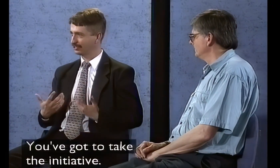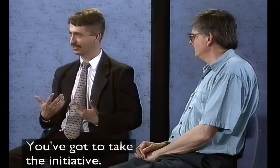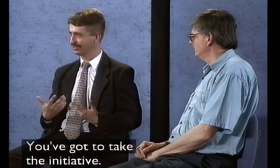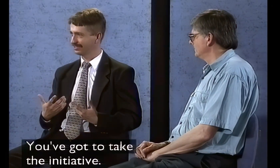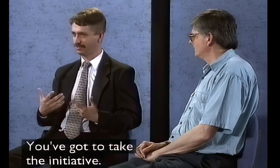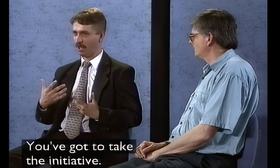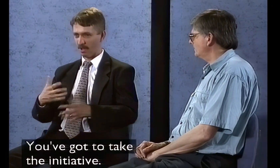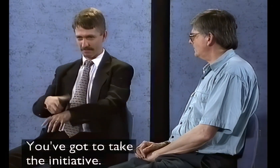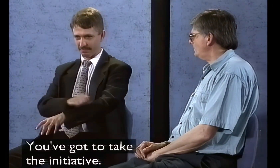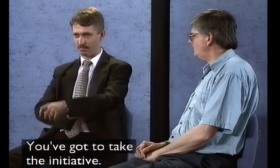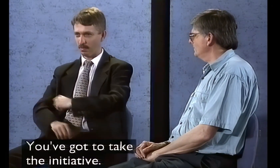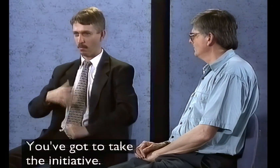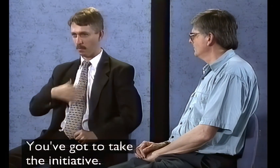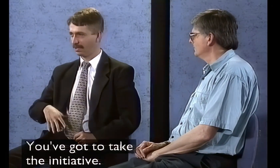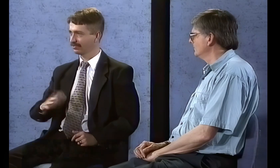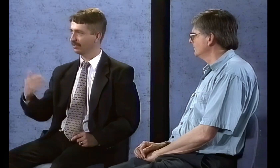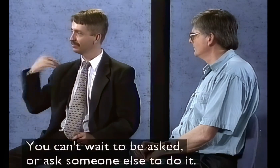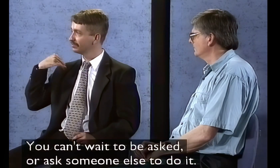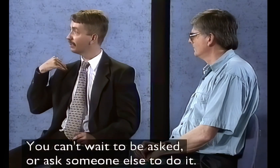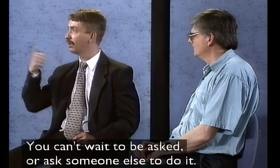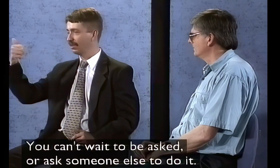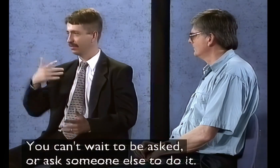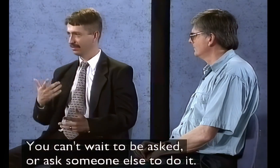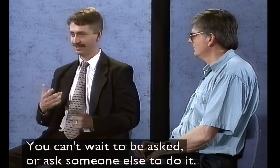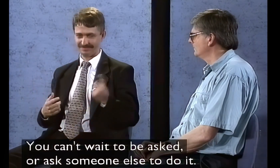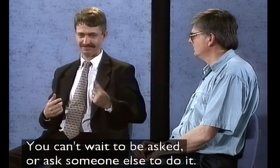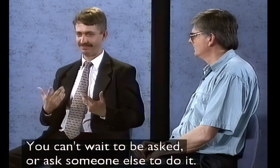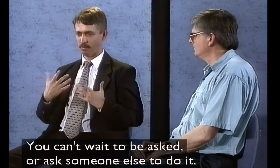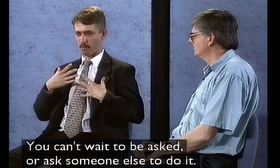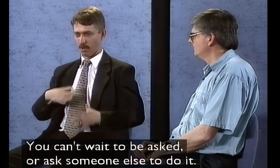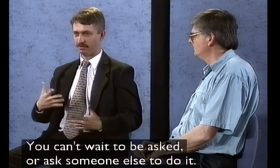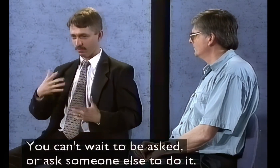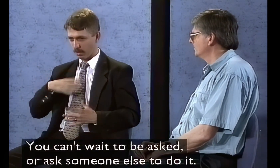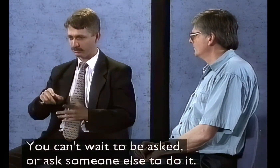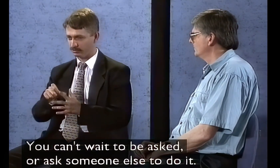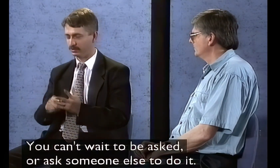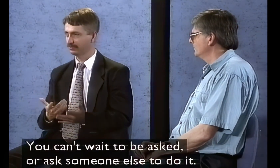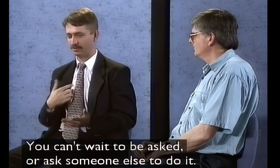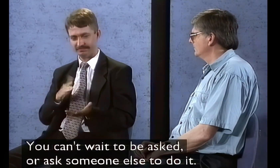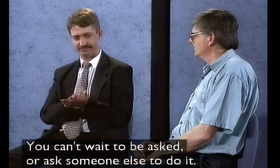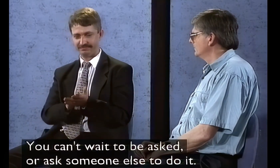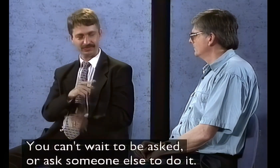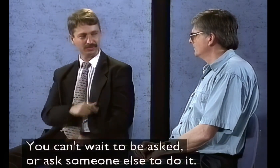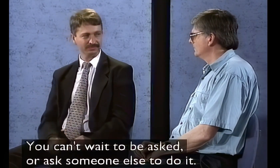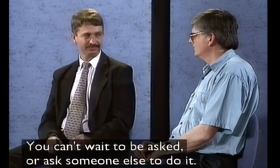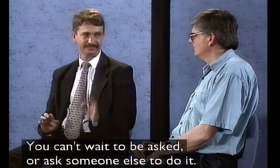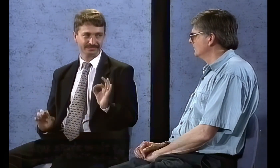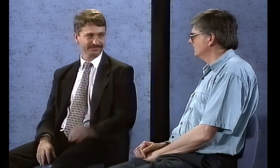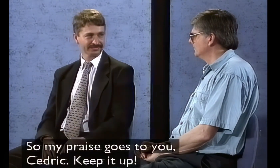motivation. You've got to take the initiative. You can't wait to be asked or ask someone else to do it for you. You've got to want to do it. So